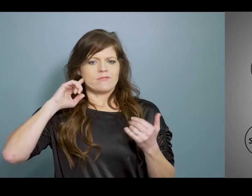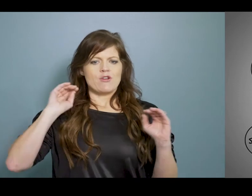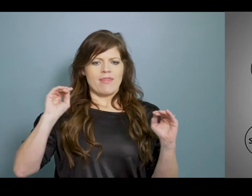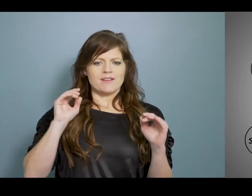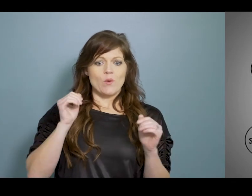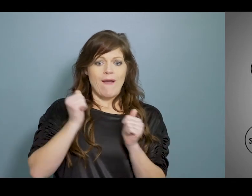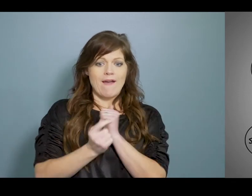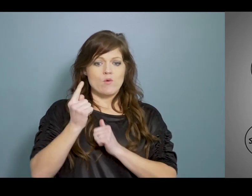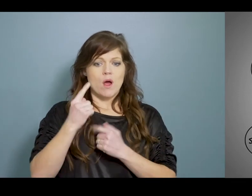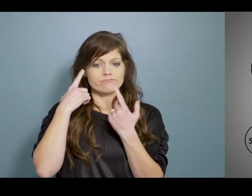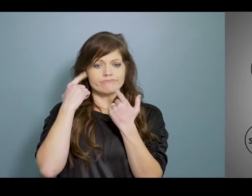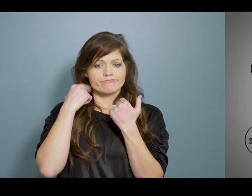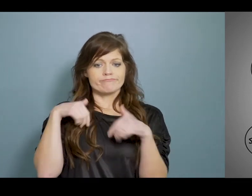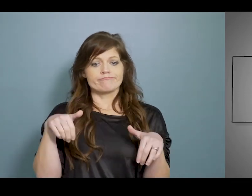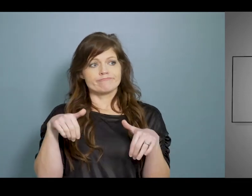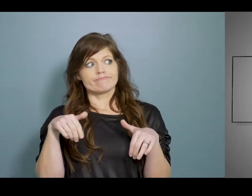suffering.